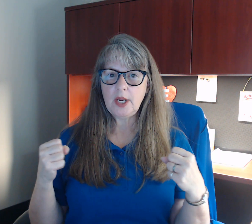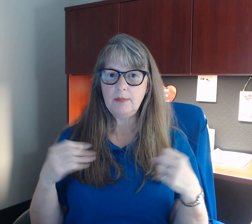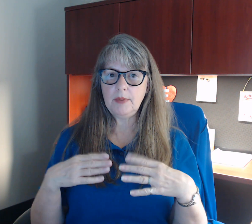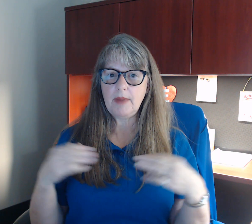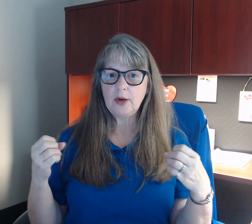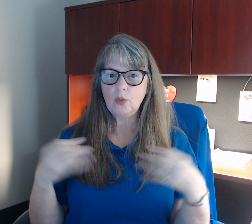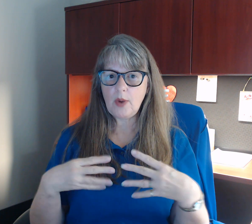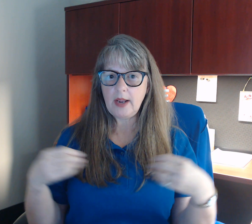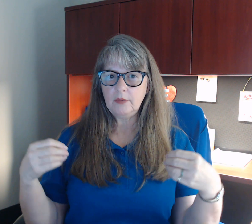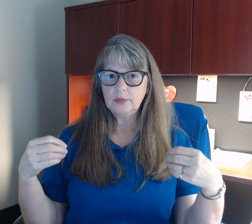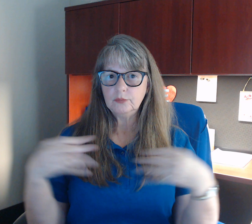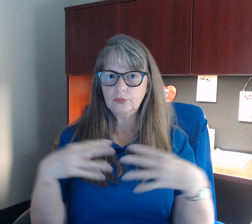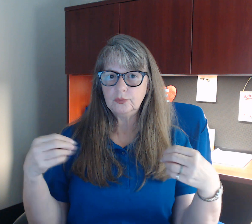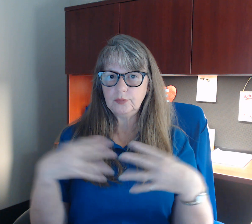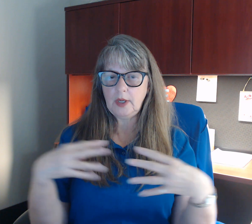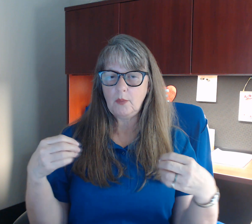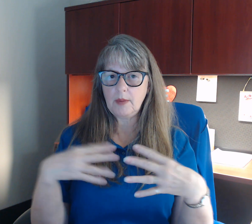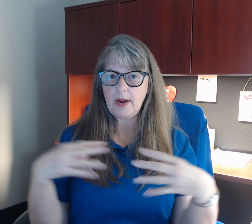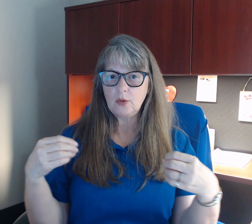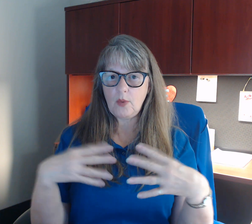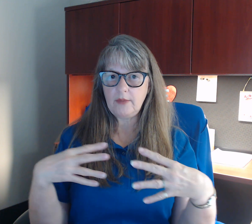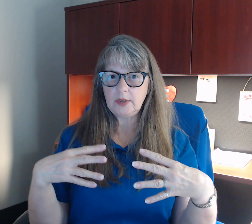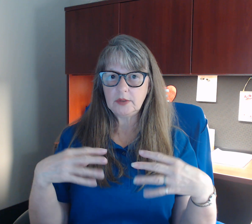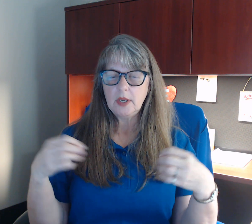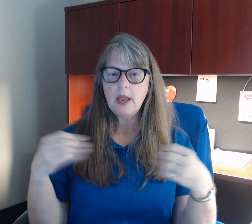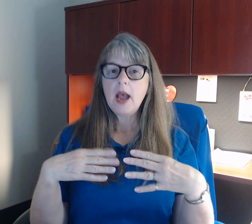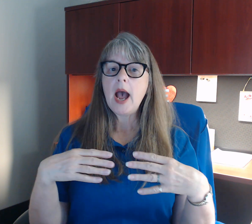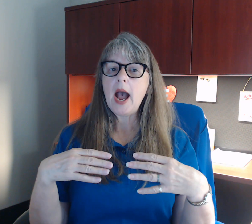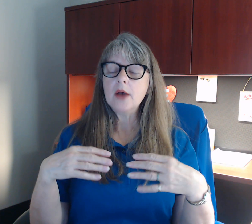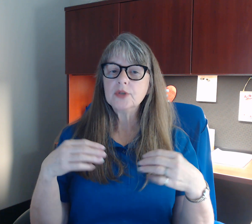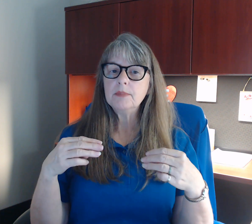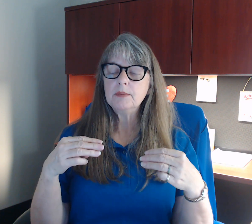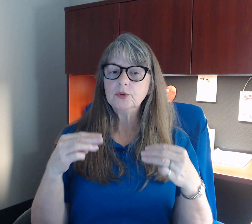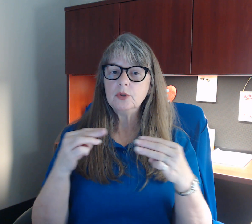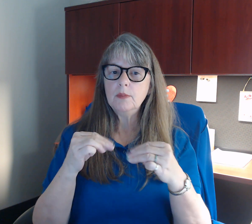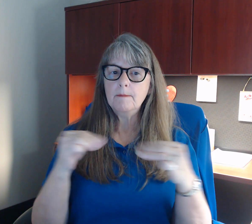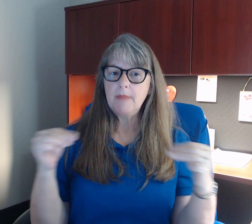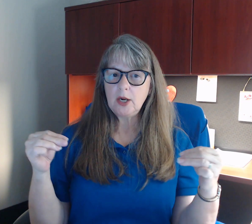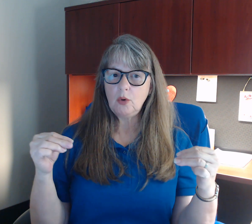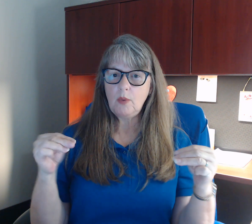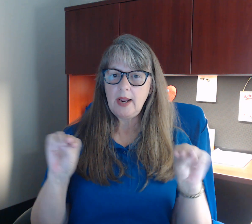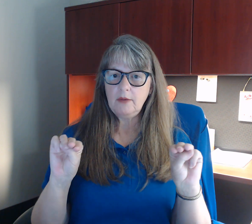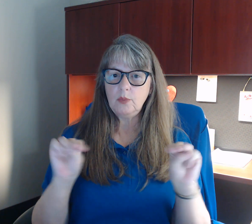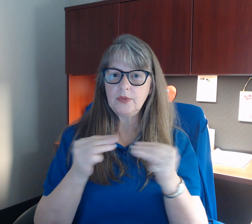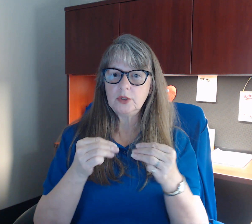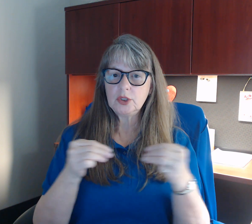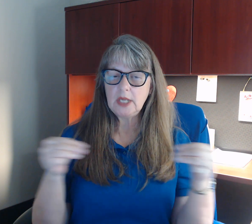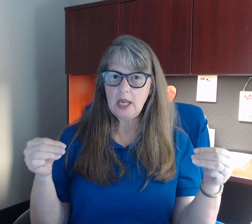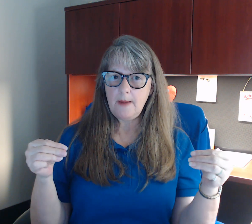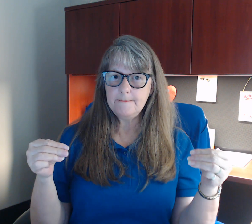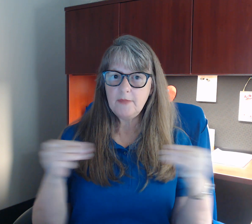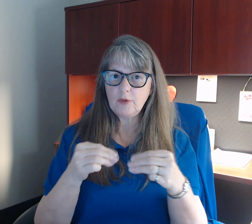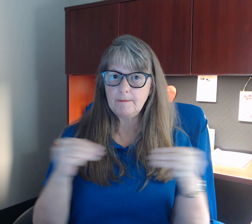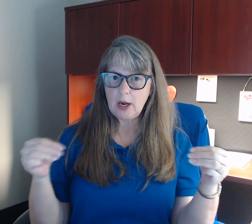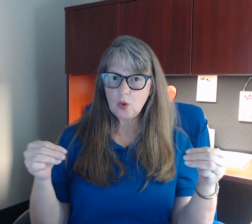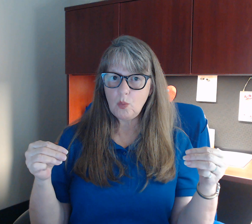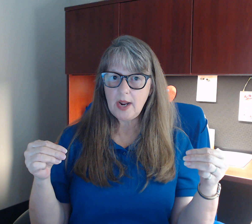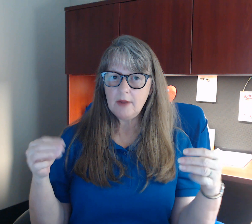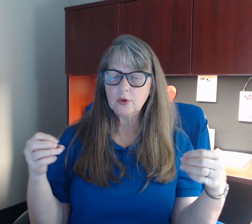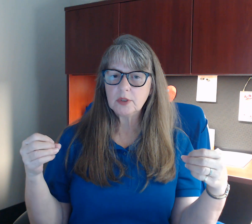and microwave. I want to microwave it. Some people do microwave with just an M for microwave, or some people